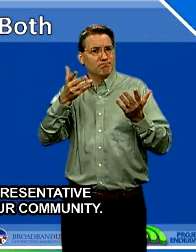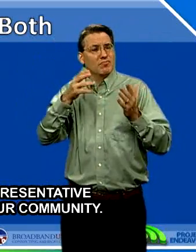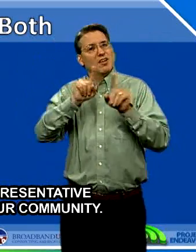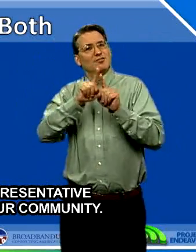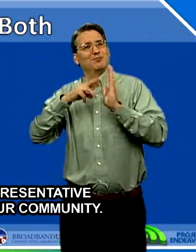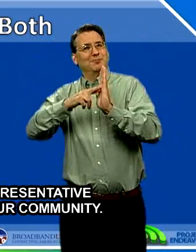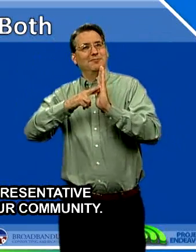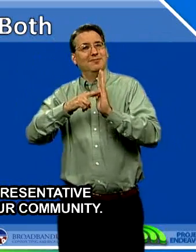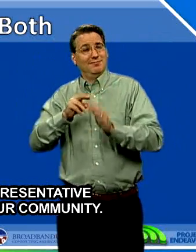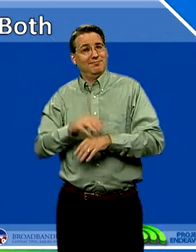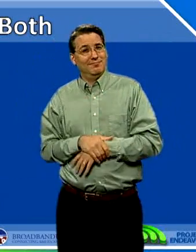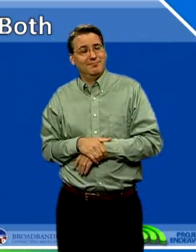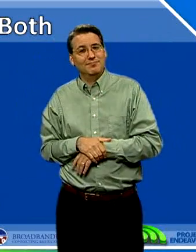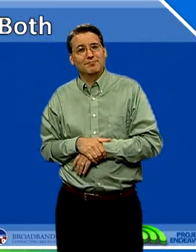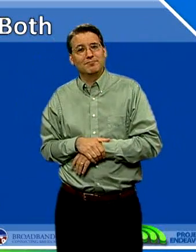for your community.